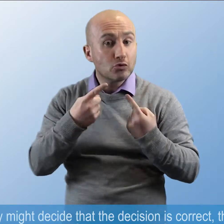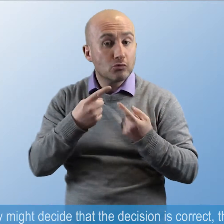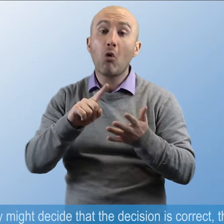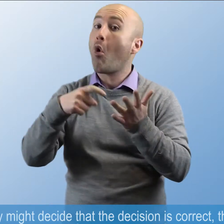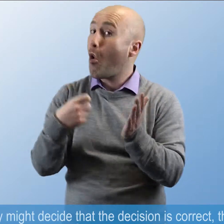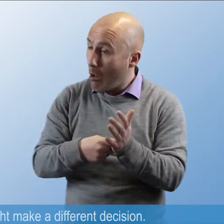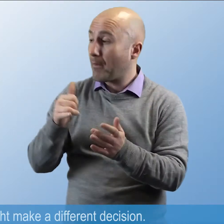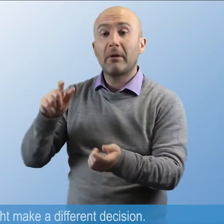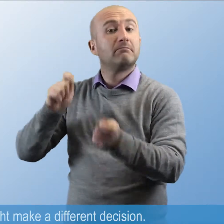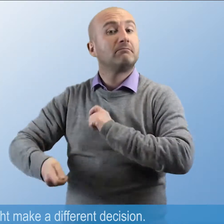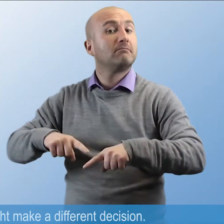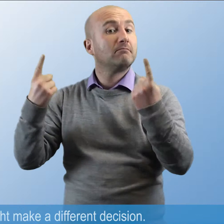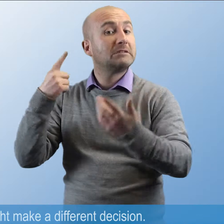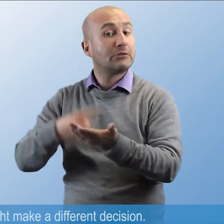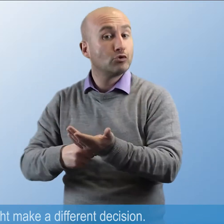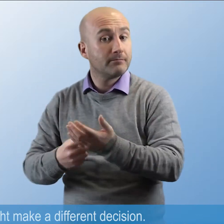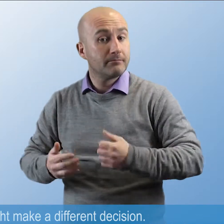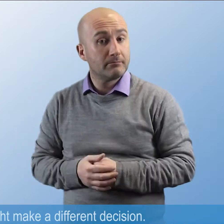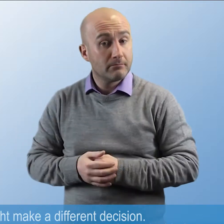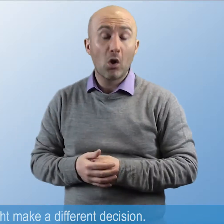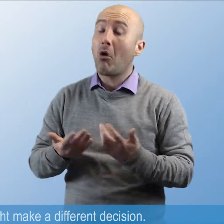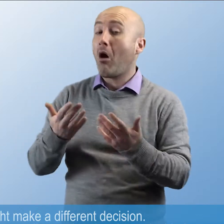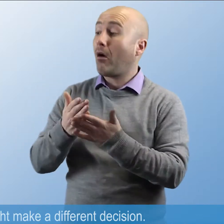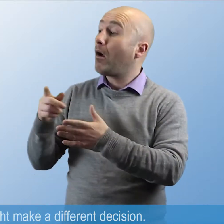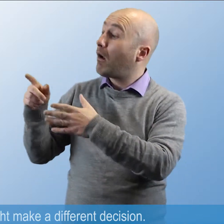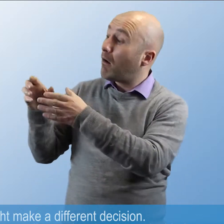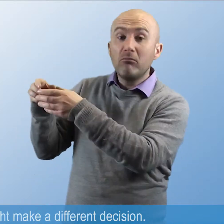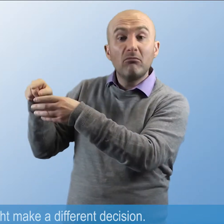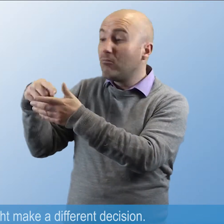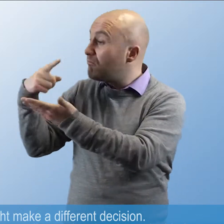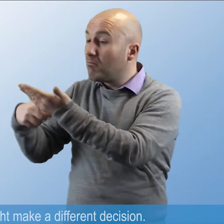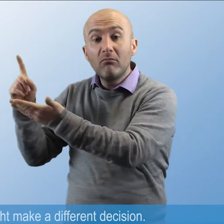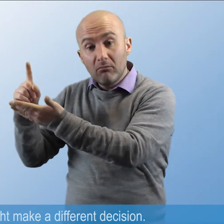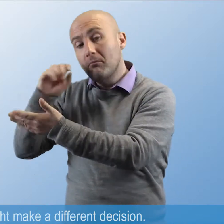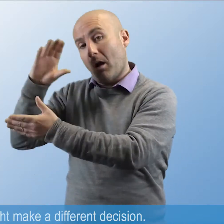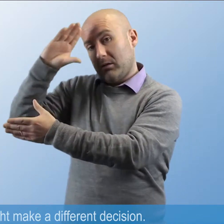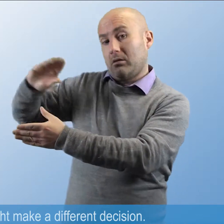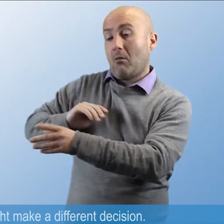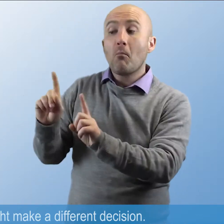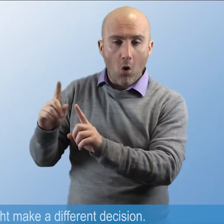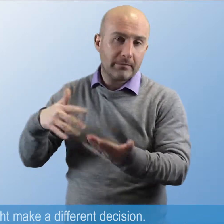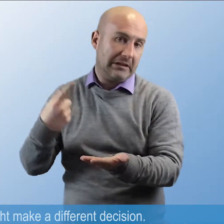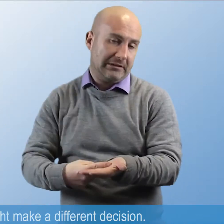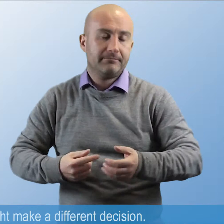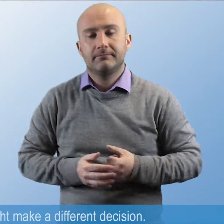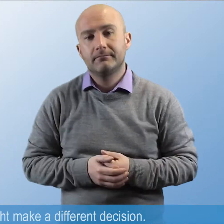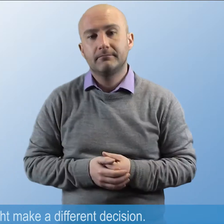more information, or they might make a different decision. Again, they will write to tell you what they have decided.